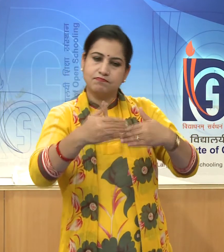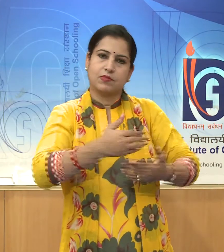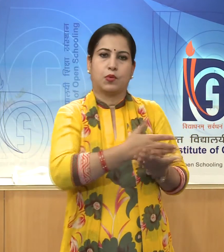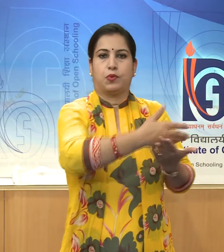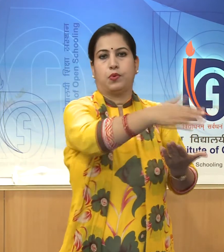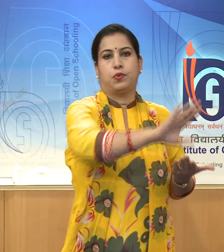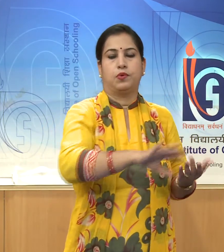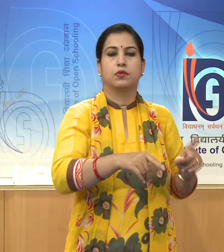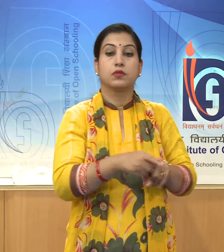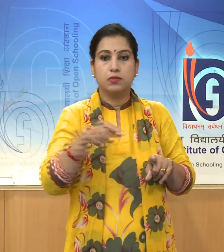limitation of impressionism,